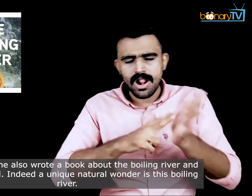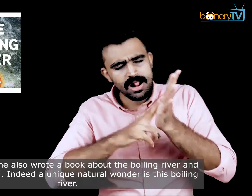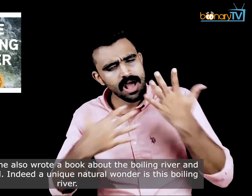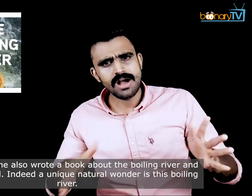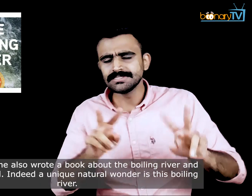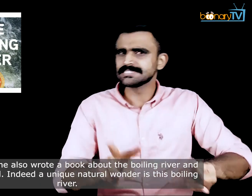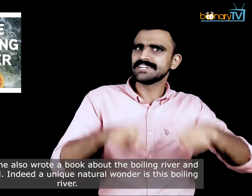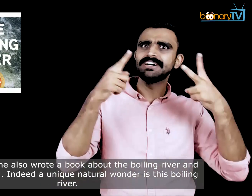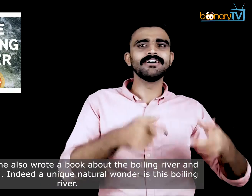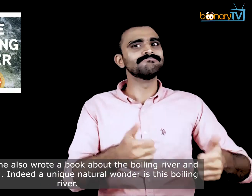wonder is this boiling river.